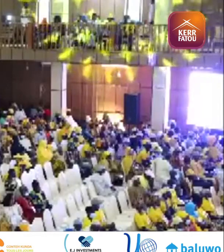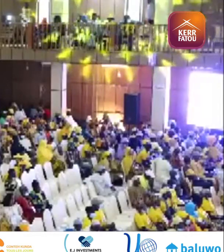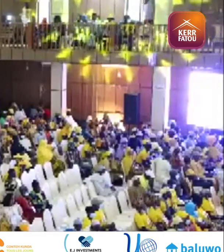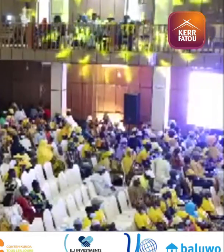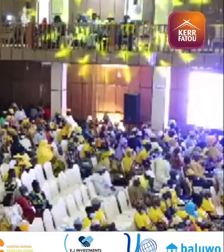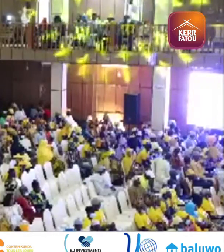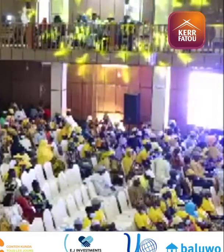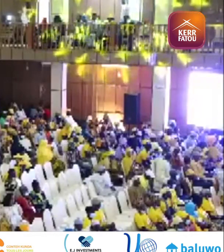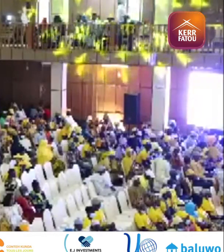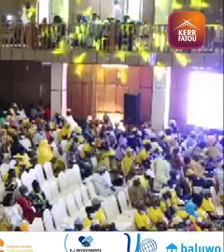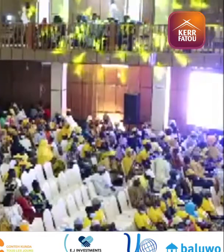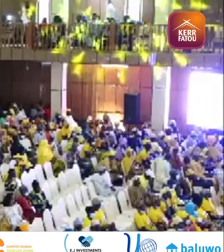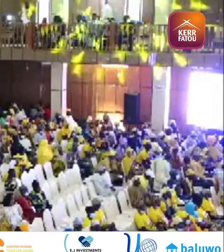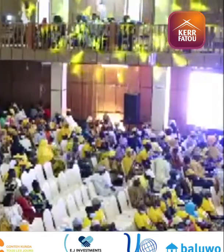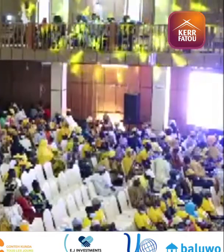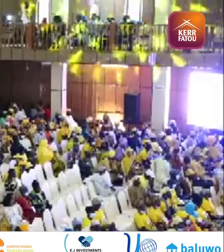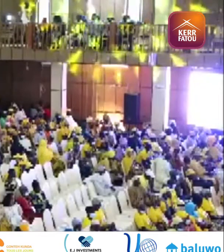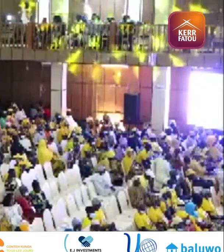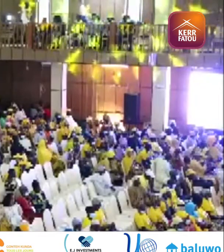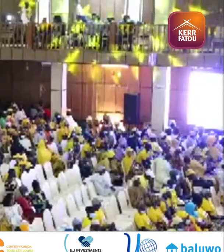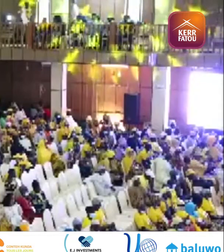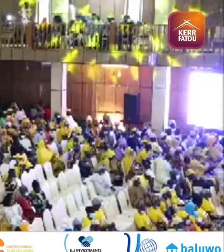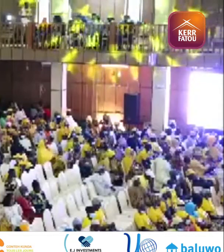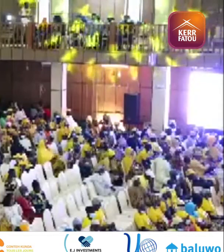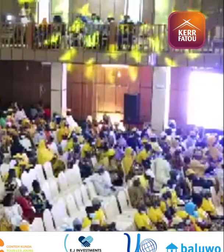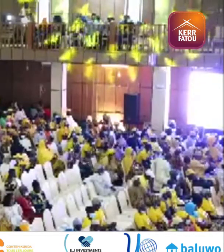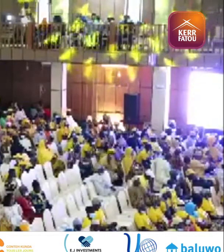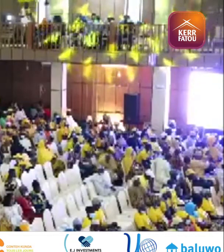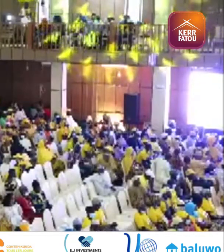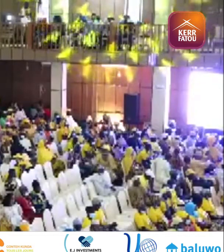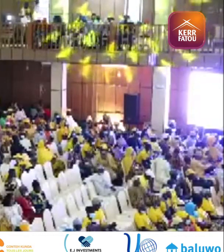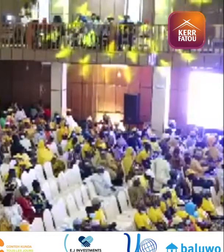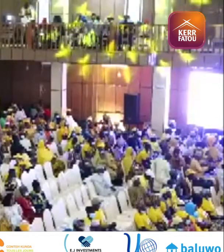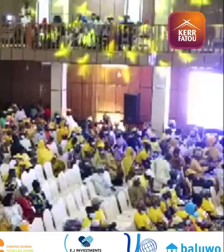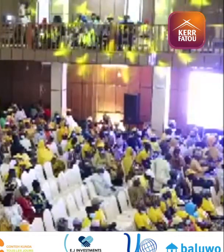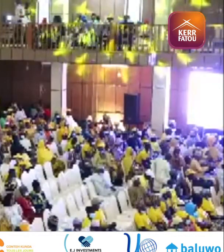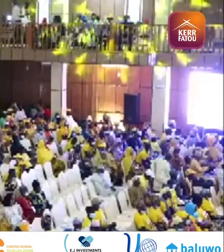proceeds of the donation to the people of the Gambia.